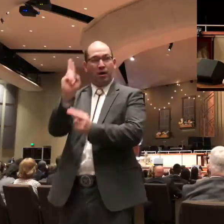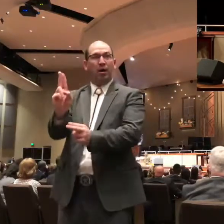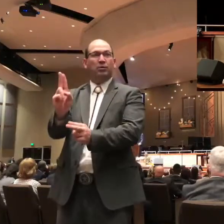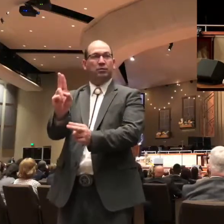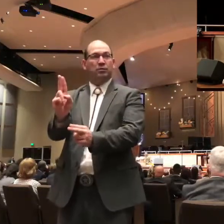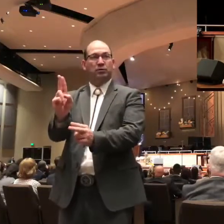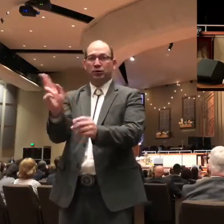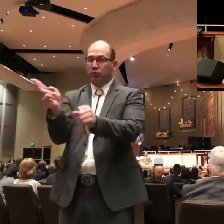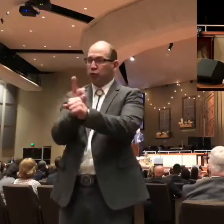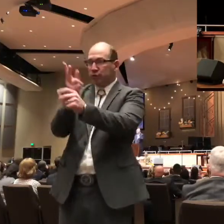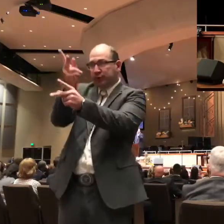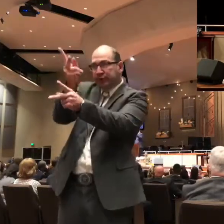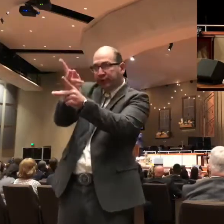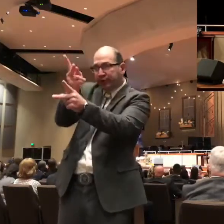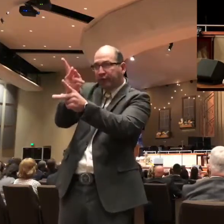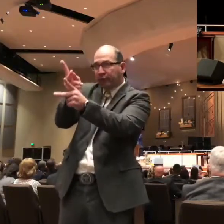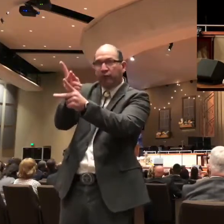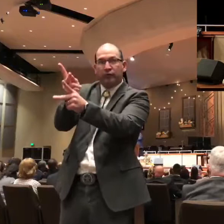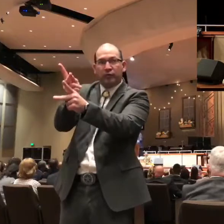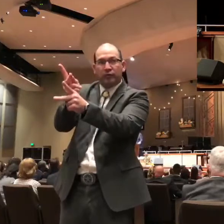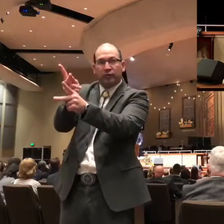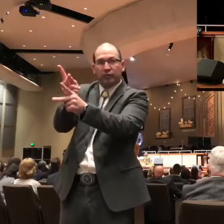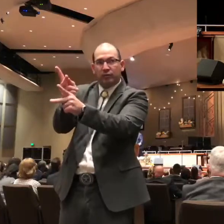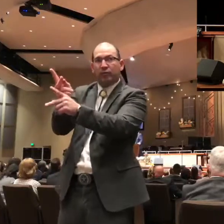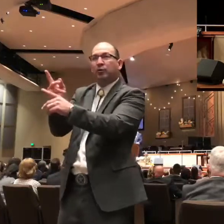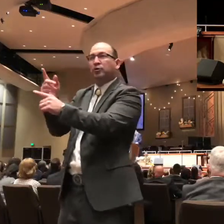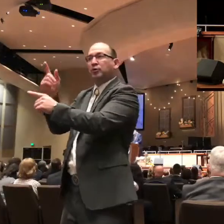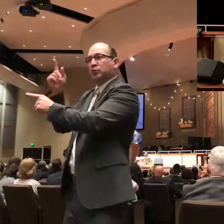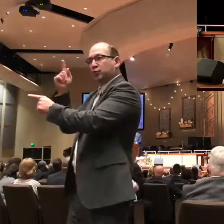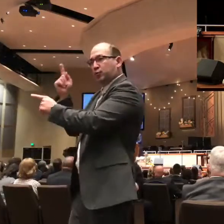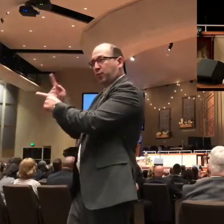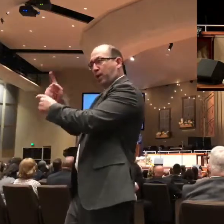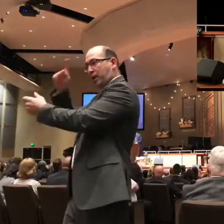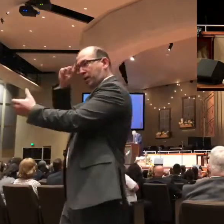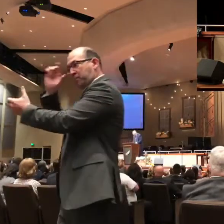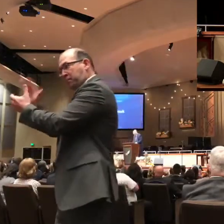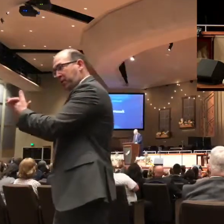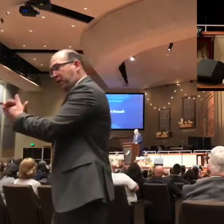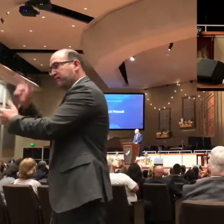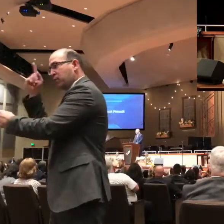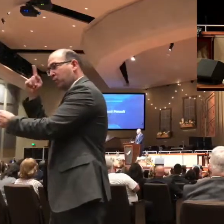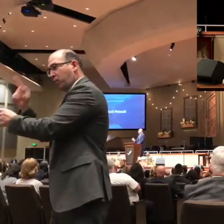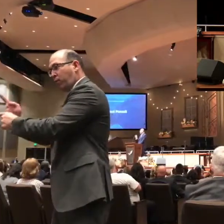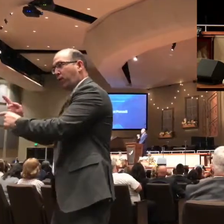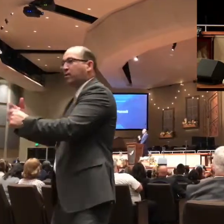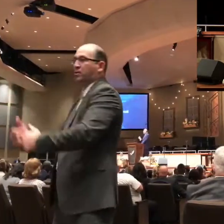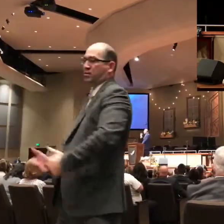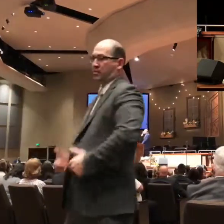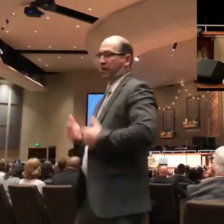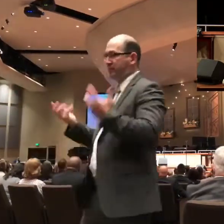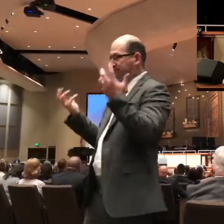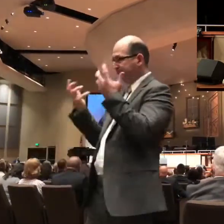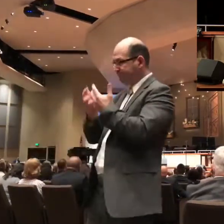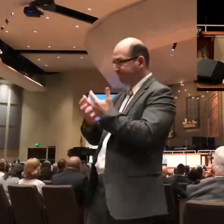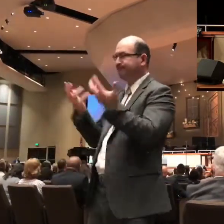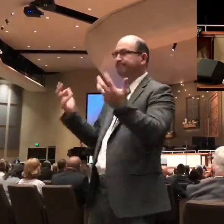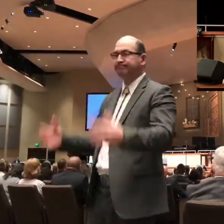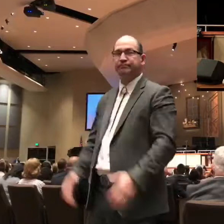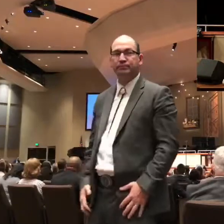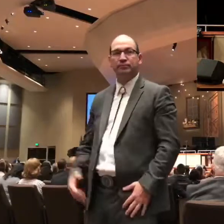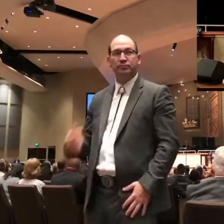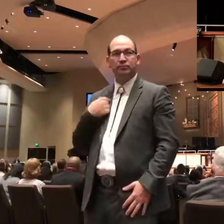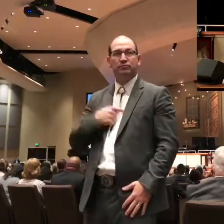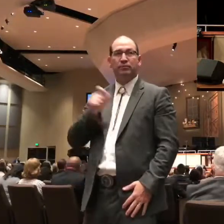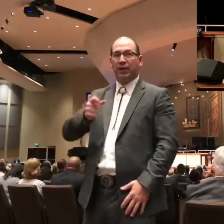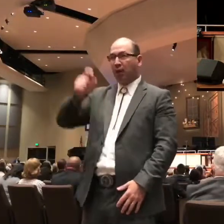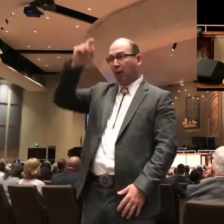be used of someone who believes it and lives it to the honor and glory of God. And so may we have discernment in these